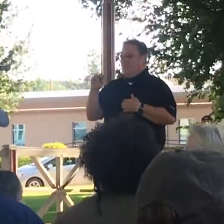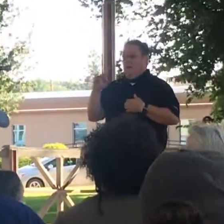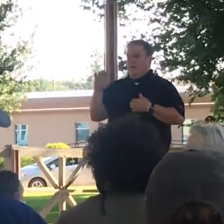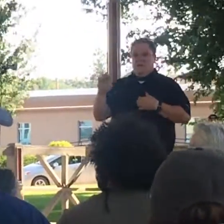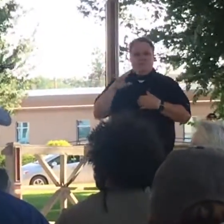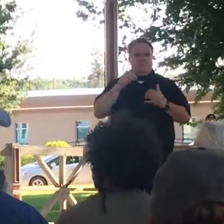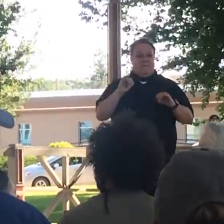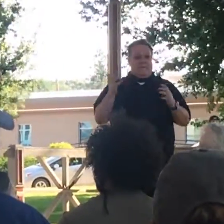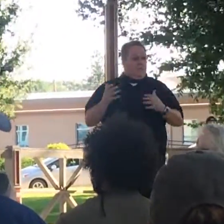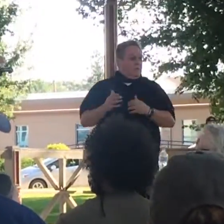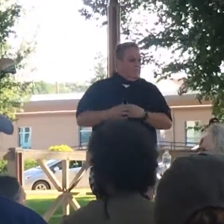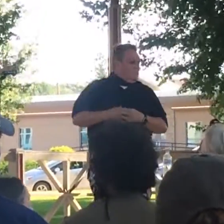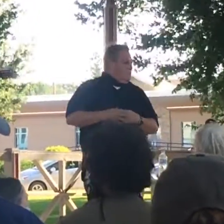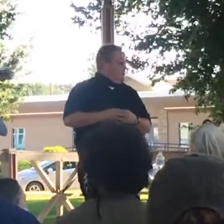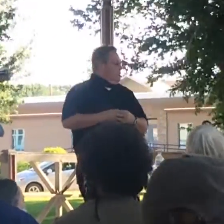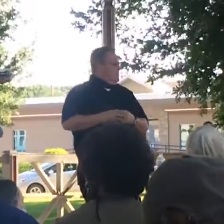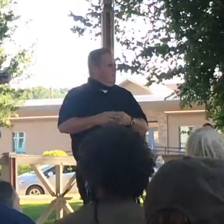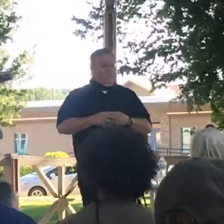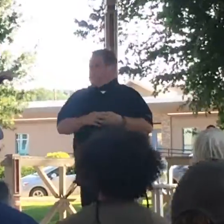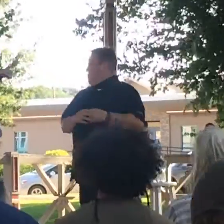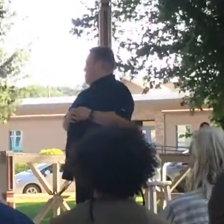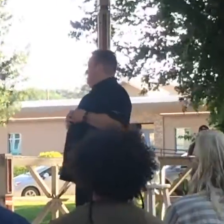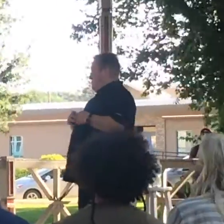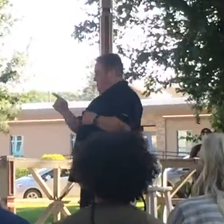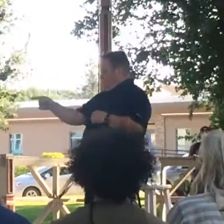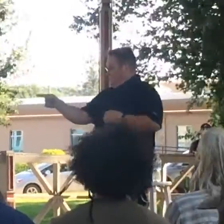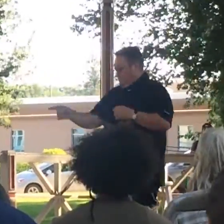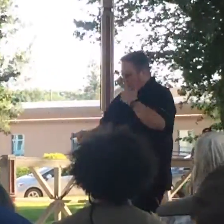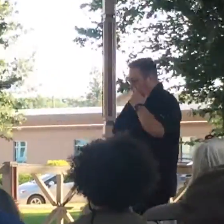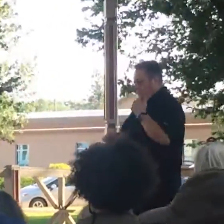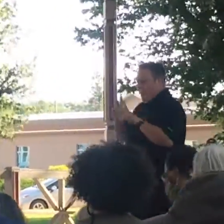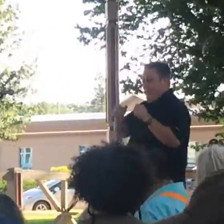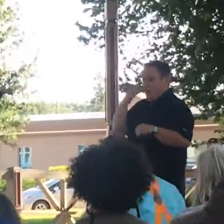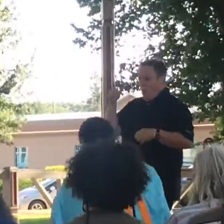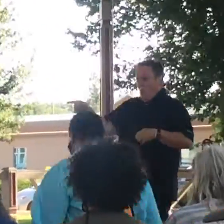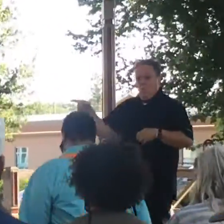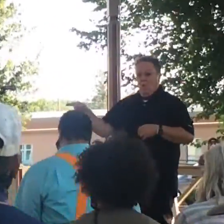here? All right, I don't see him. Oh, good. I want to let people know.